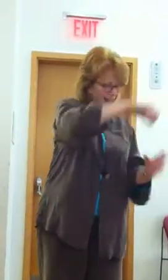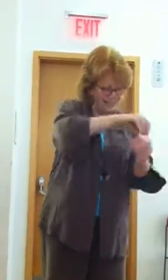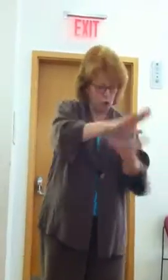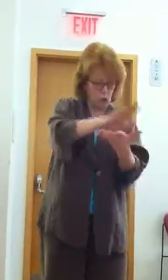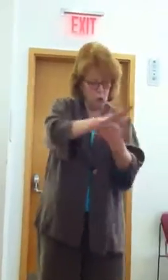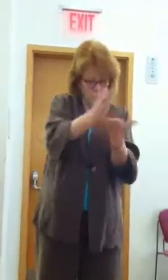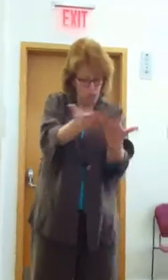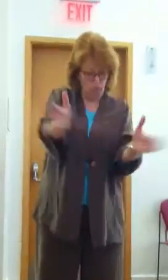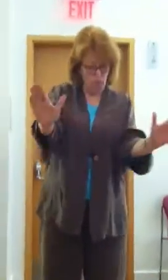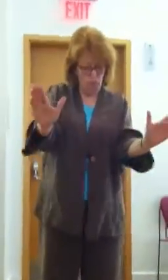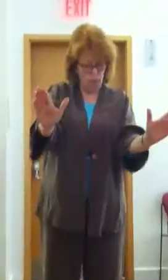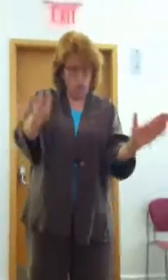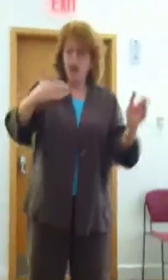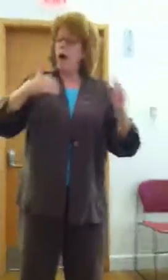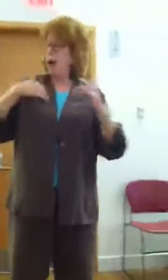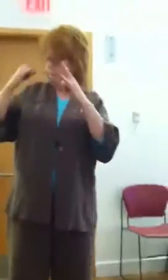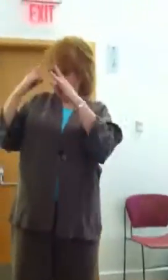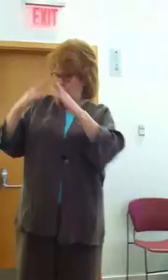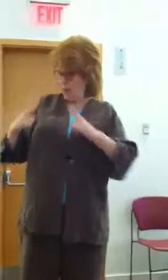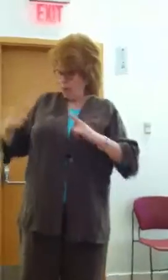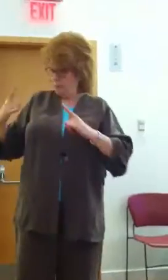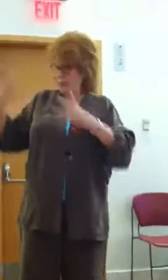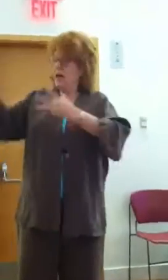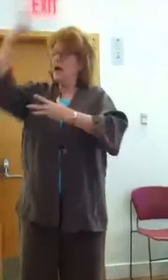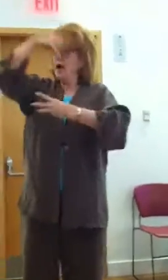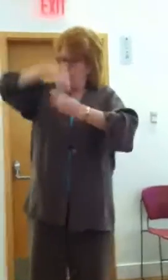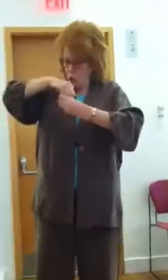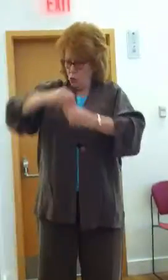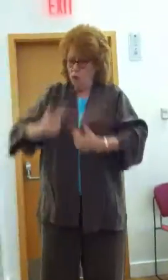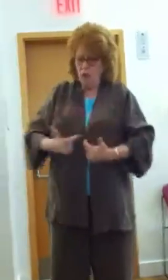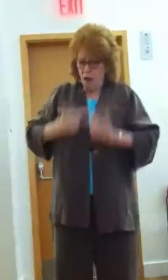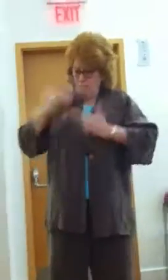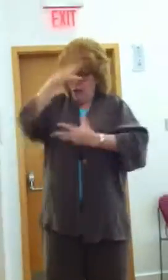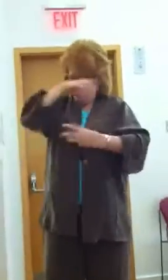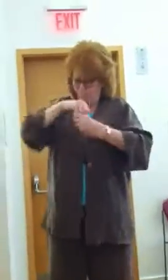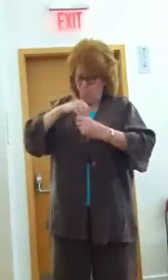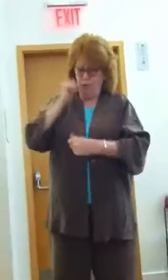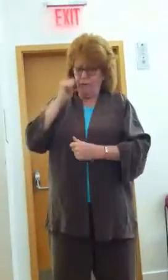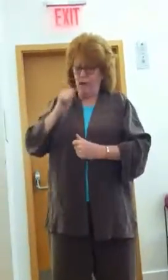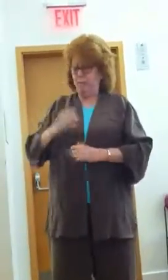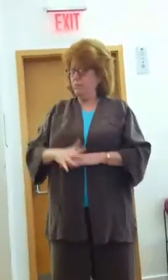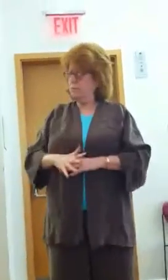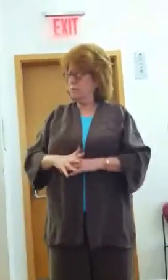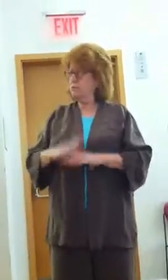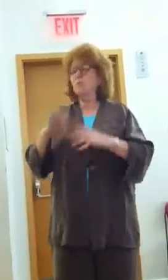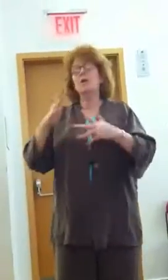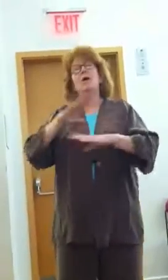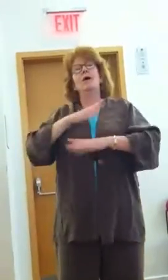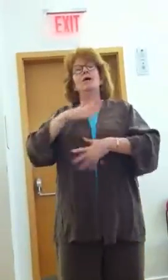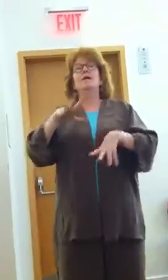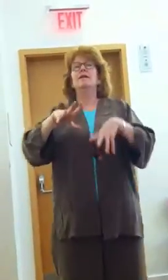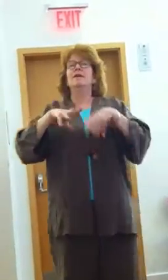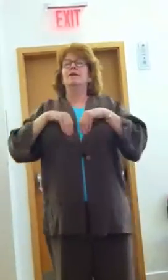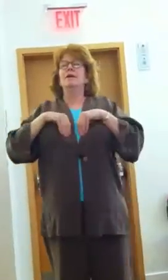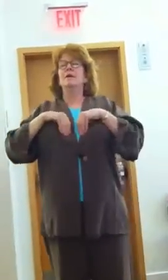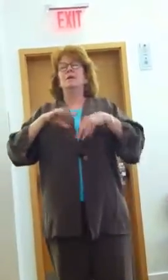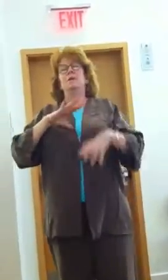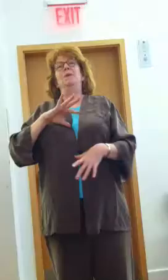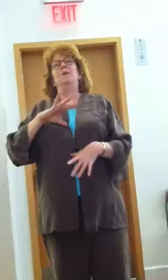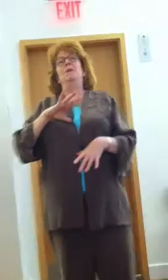There are camps that live inclusion. Now, all of this is very gratifying, but it's only a